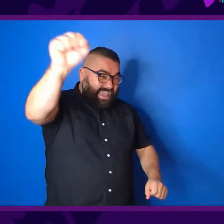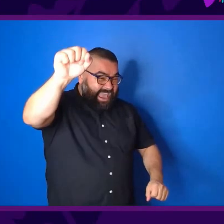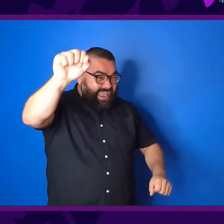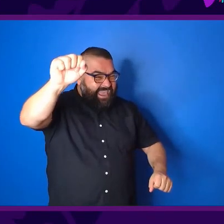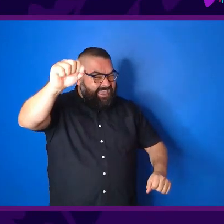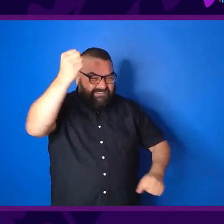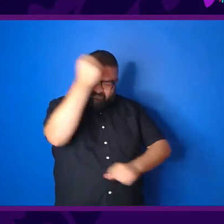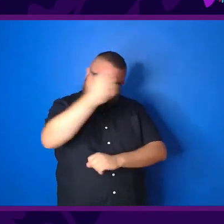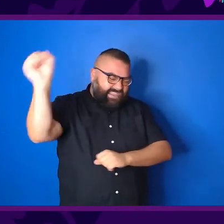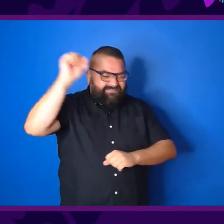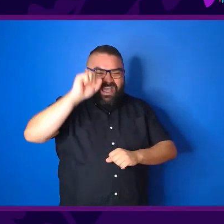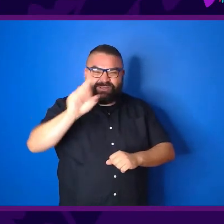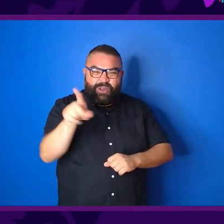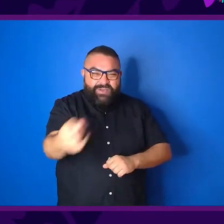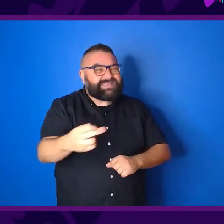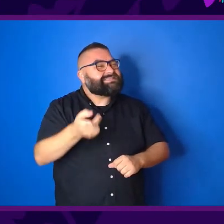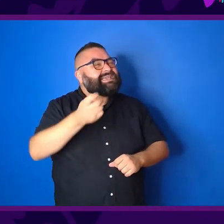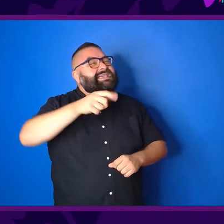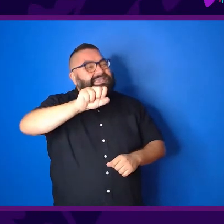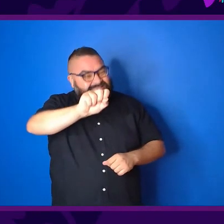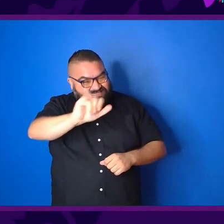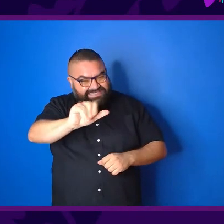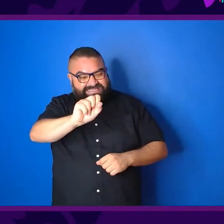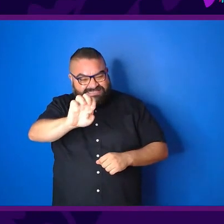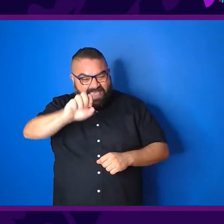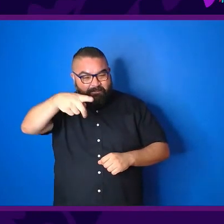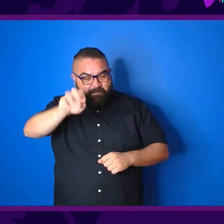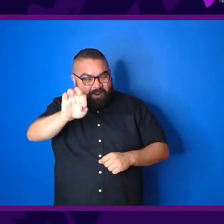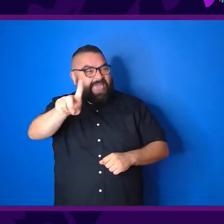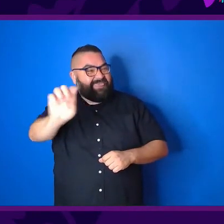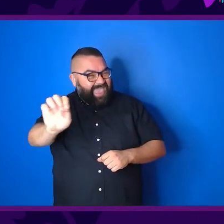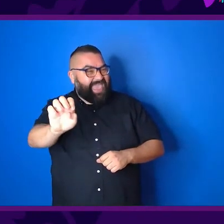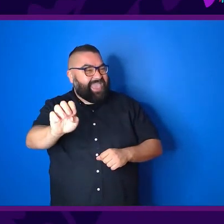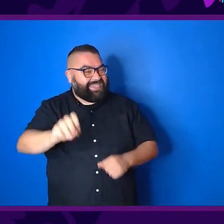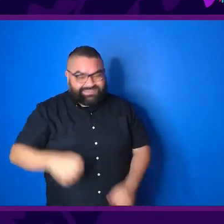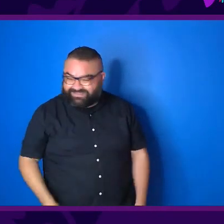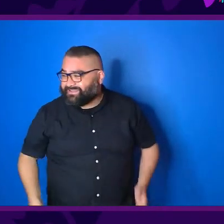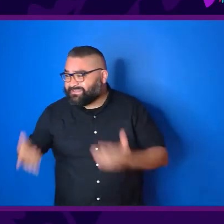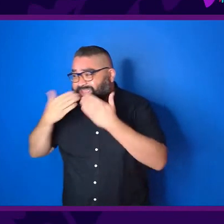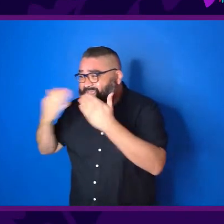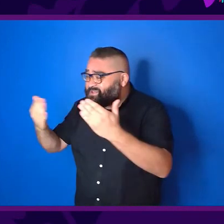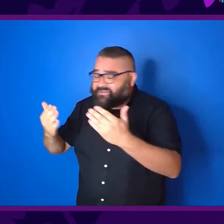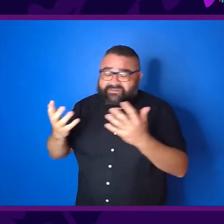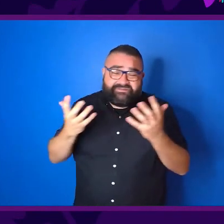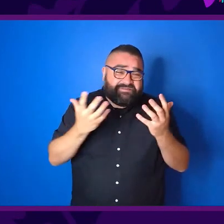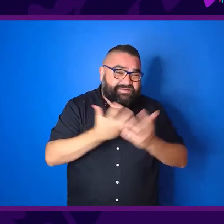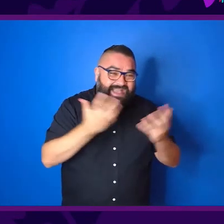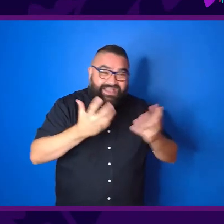honey. Thank you so much. Oh man, you know